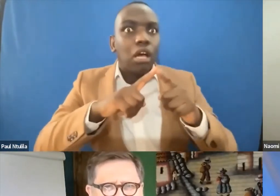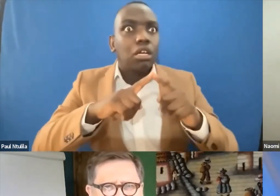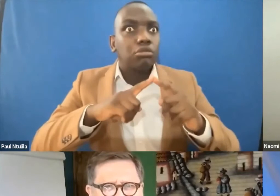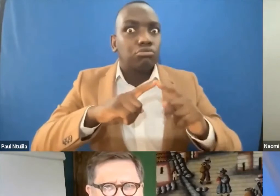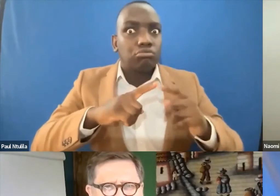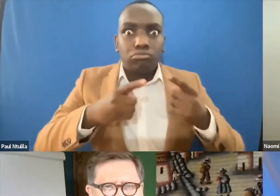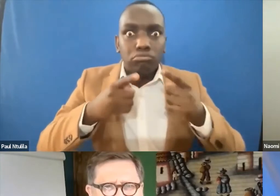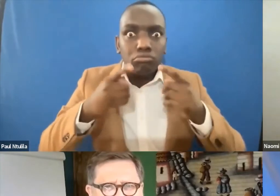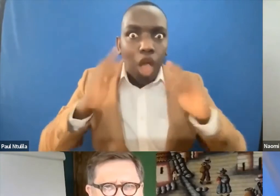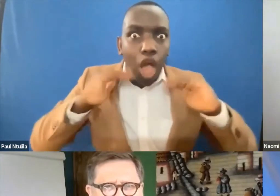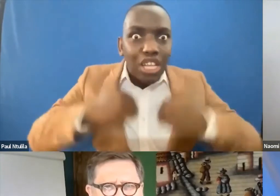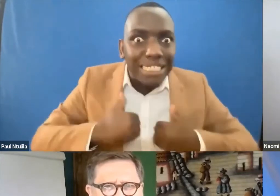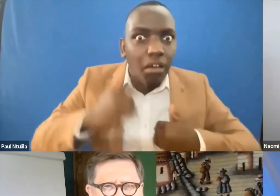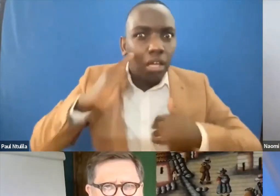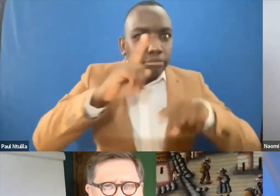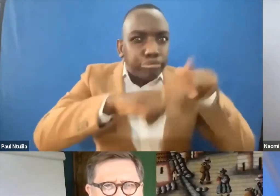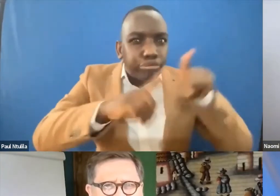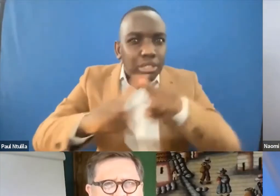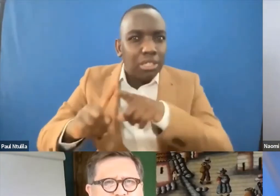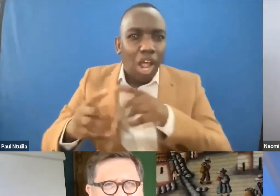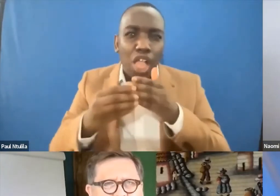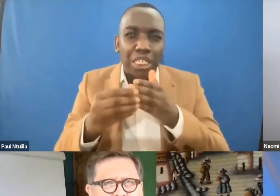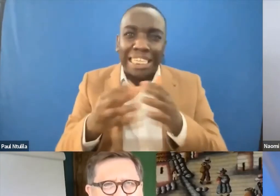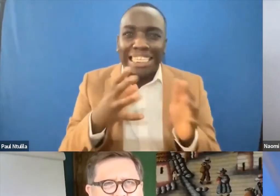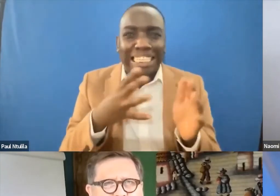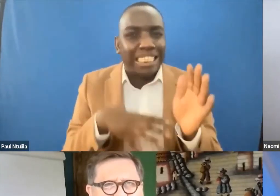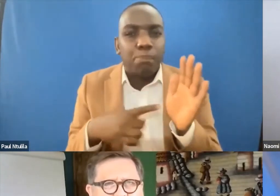or LGBTQ leaders.